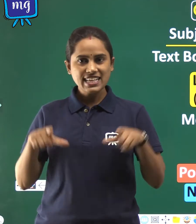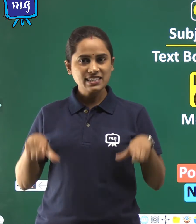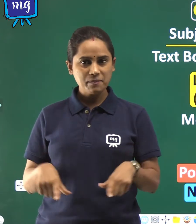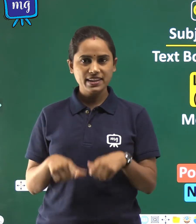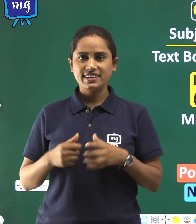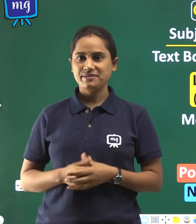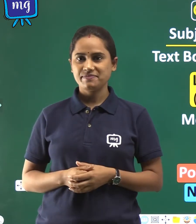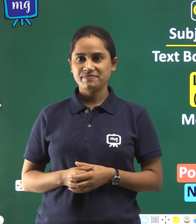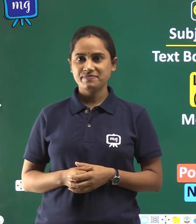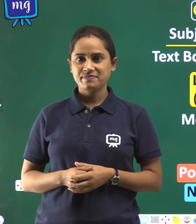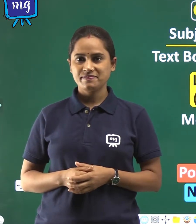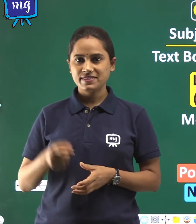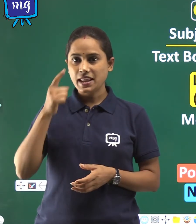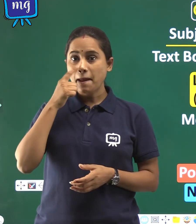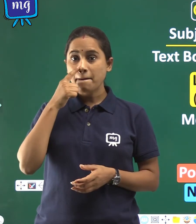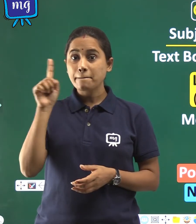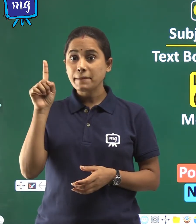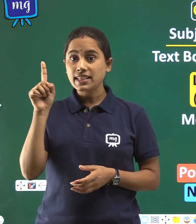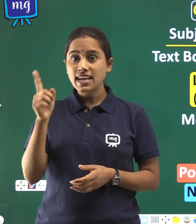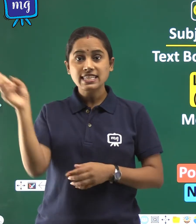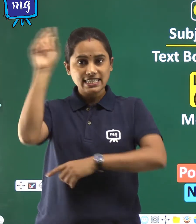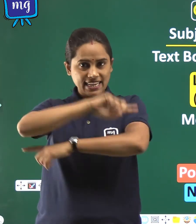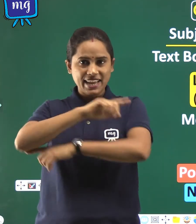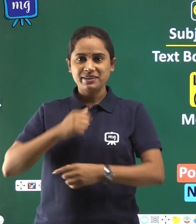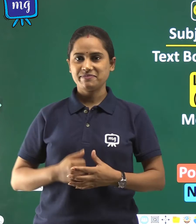Summary, Mother's Day,